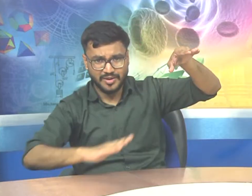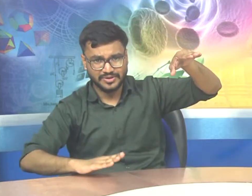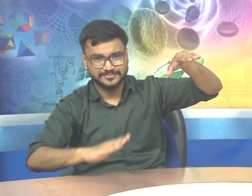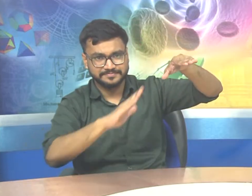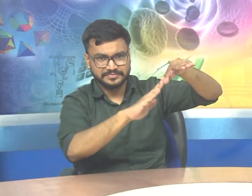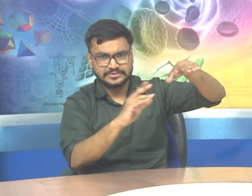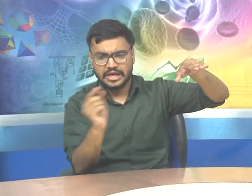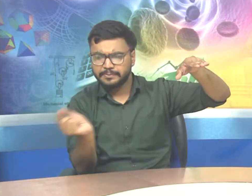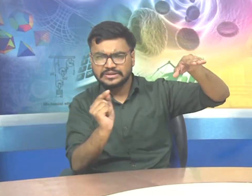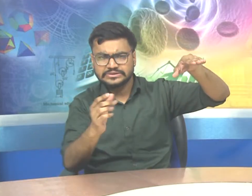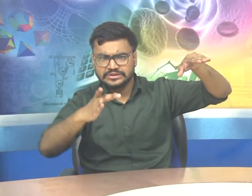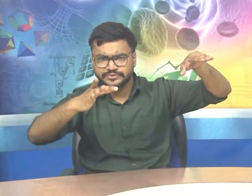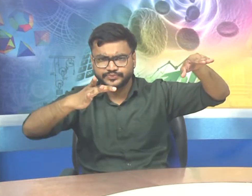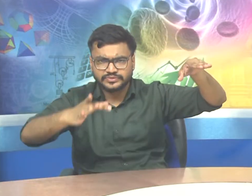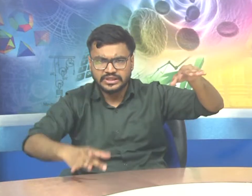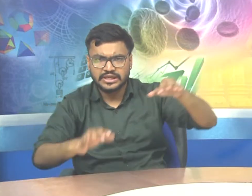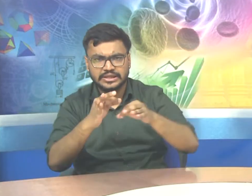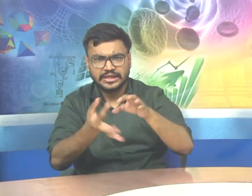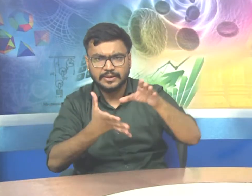Keep a matchbox near the slope .